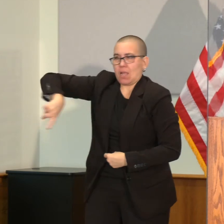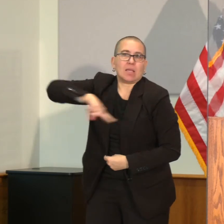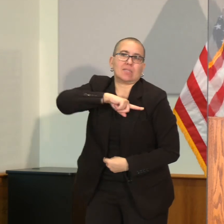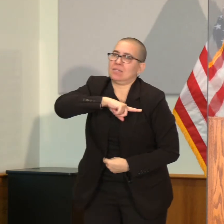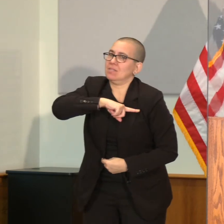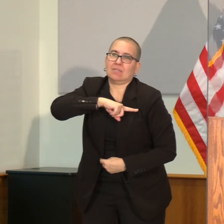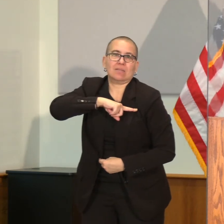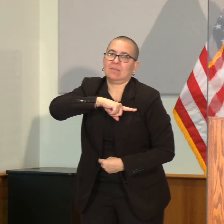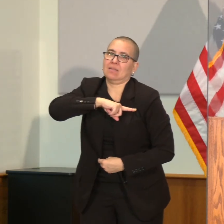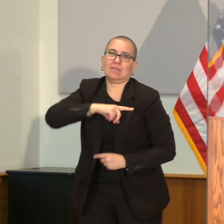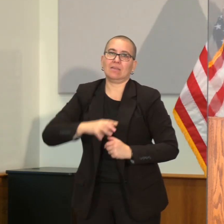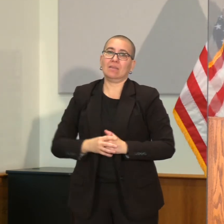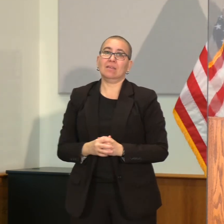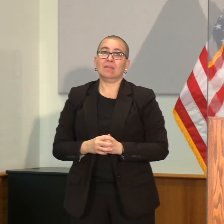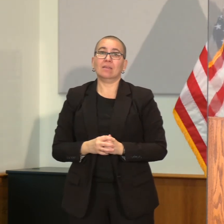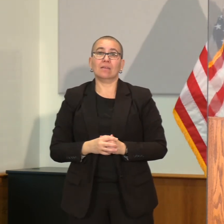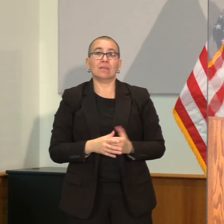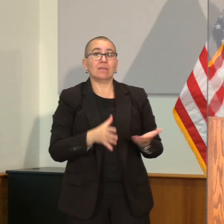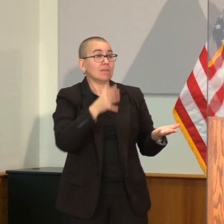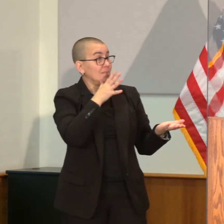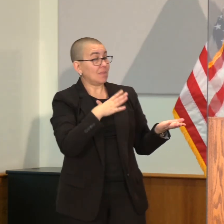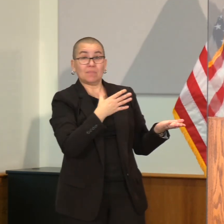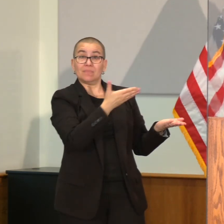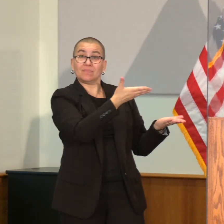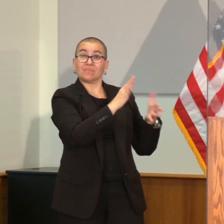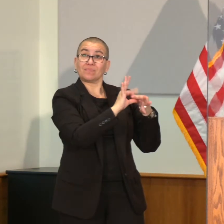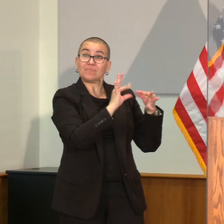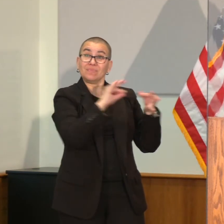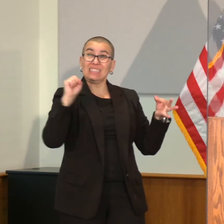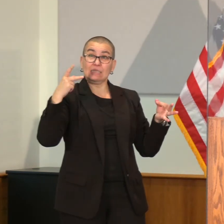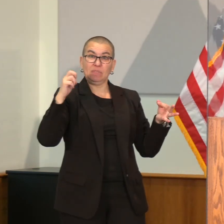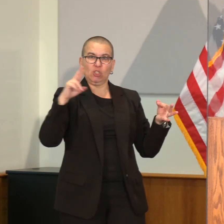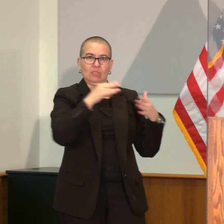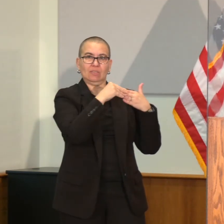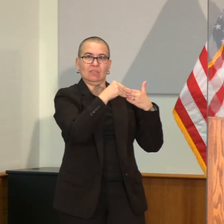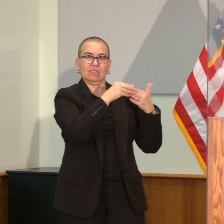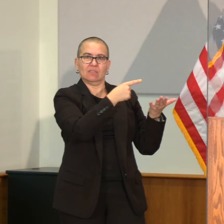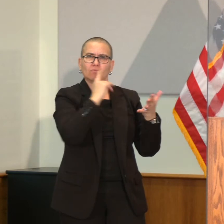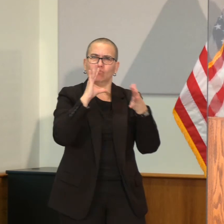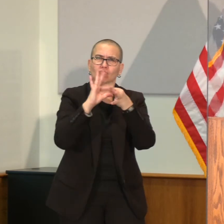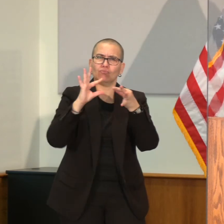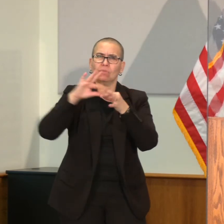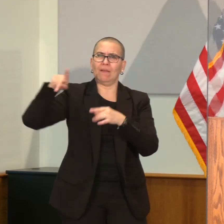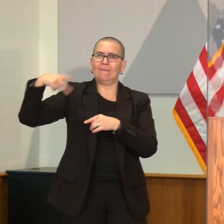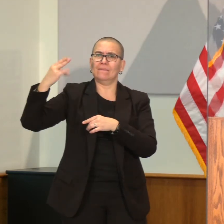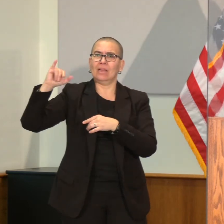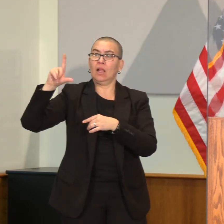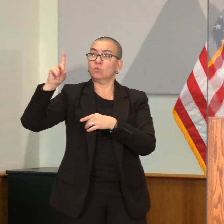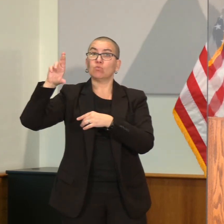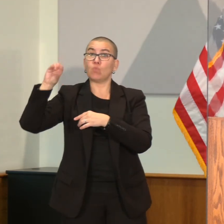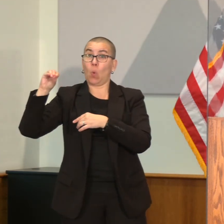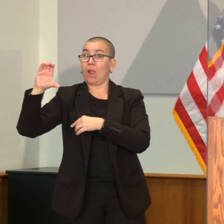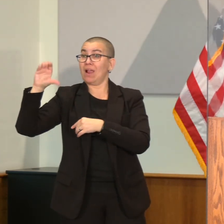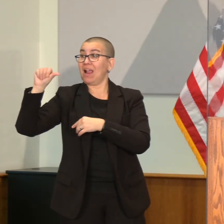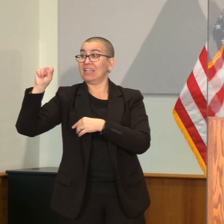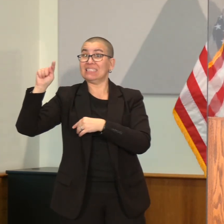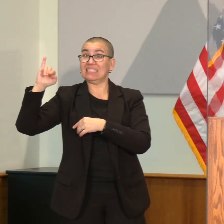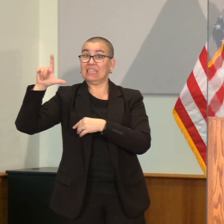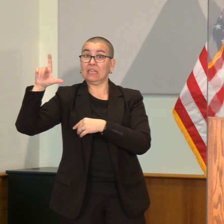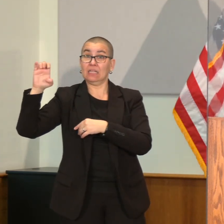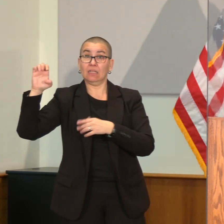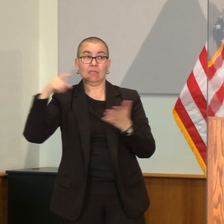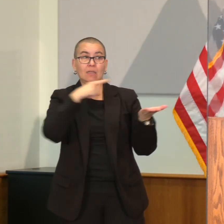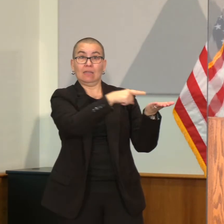Madam Speaker, when you mentioned Philando Castile and Valerie Castile, a bit off script, but that reminded